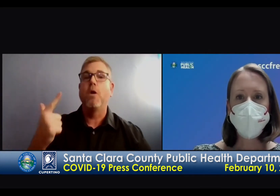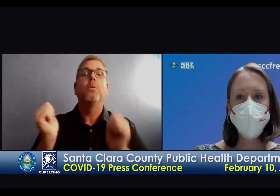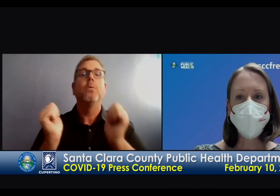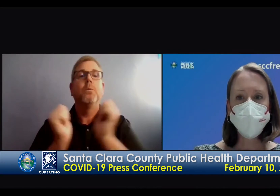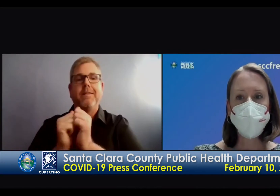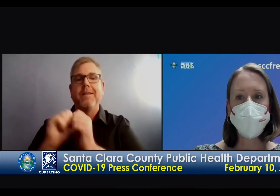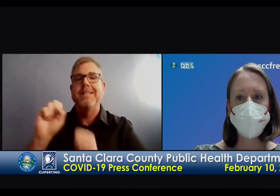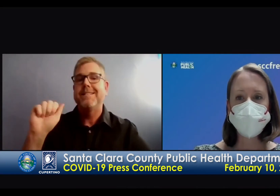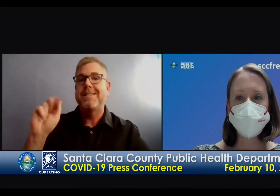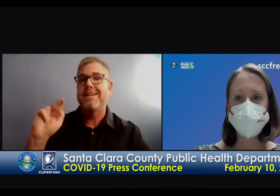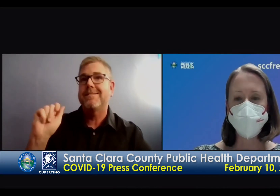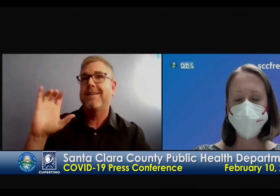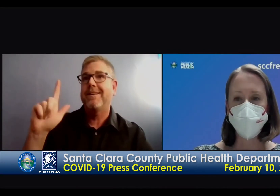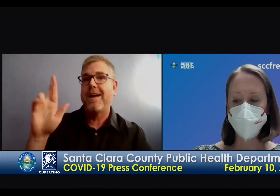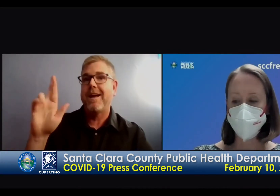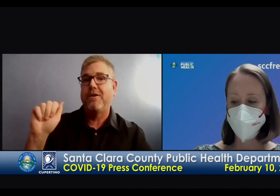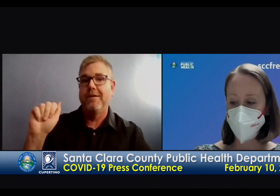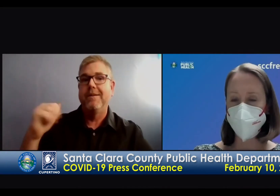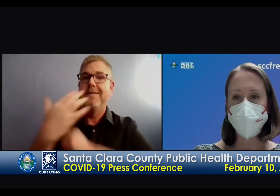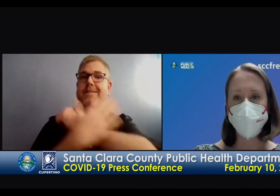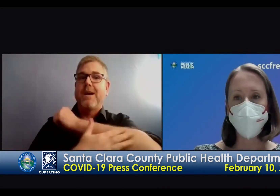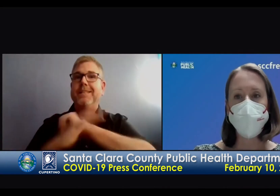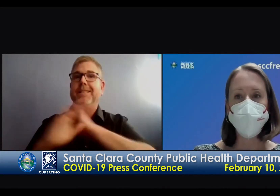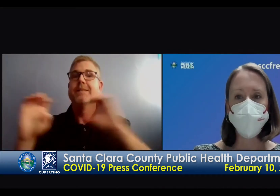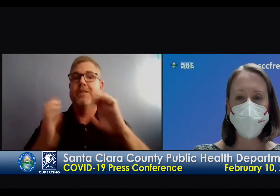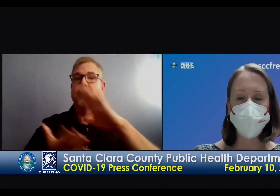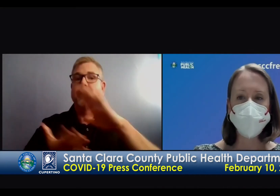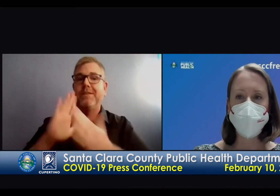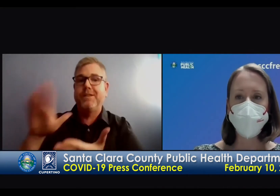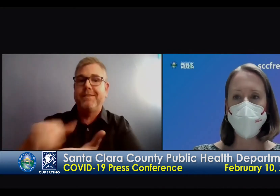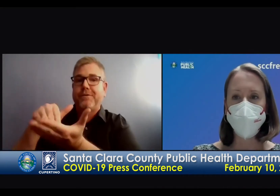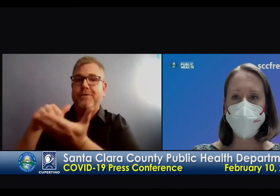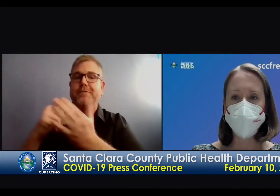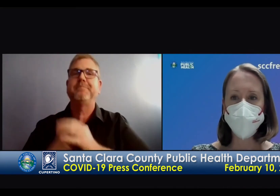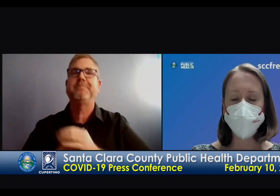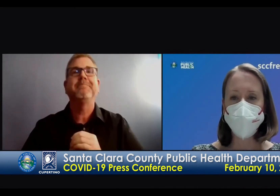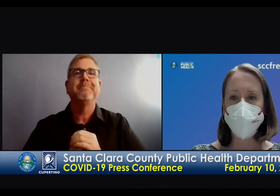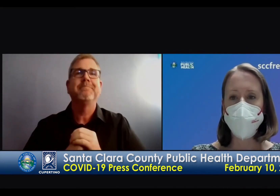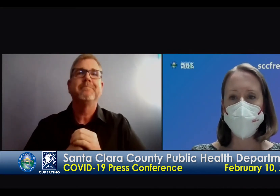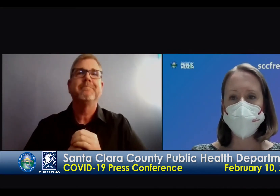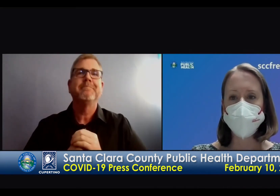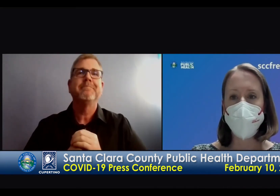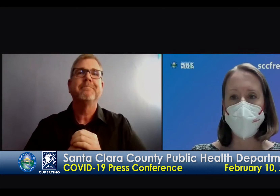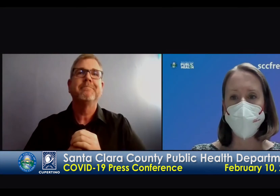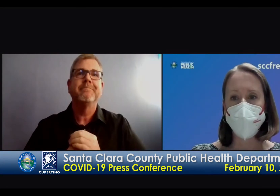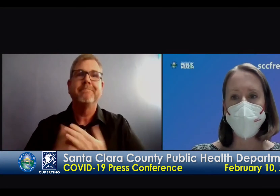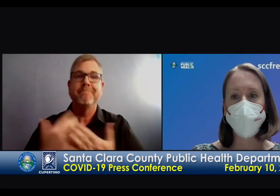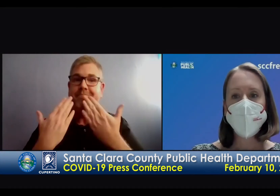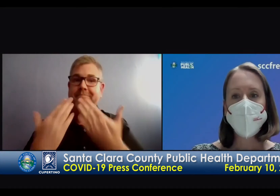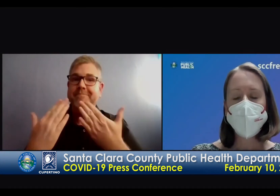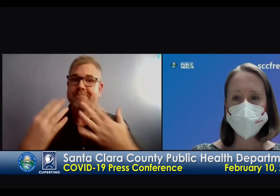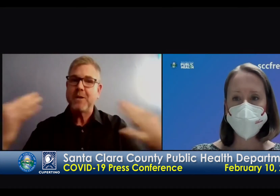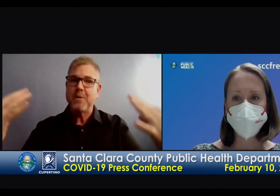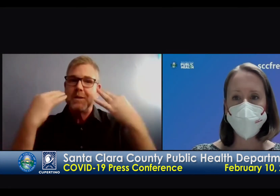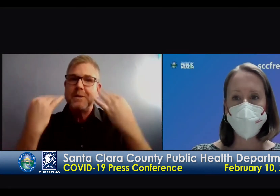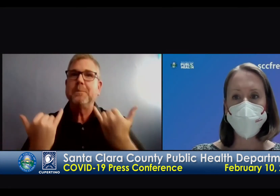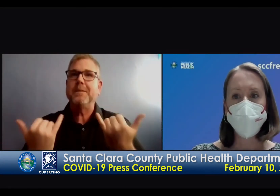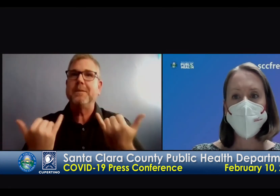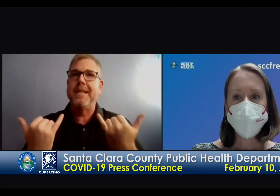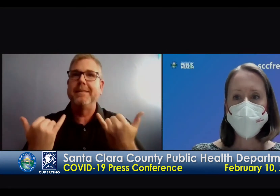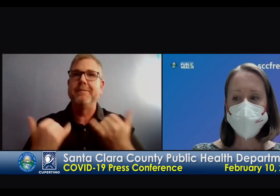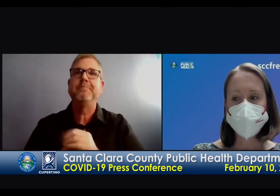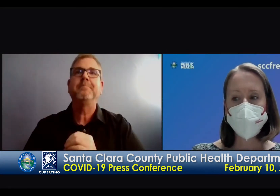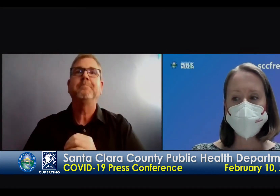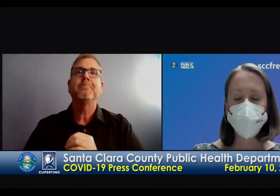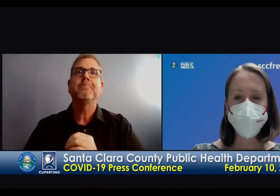Thank you for joining us this afternoon. We are here and joined by the health officers for the counties of Alameda and Santa Clara